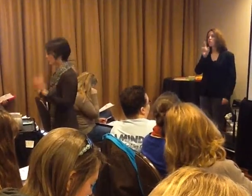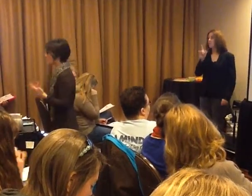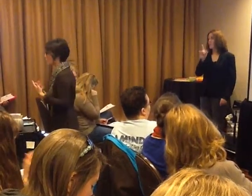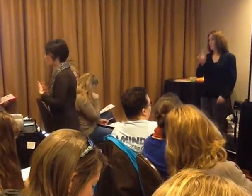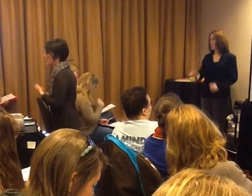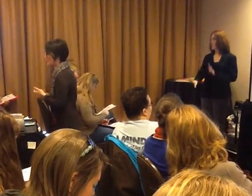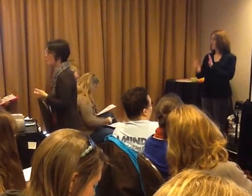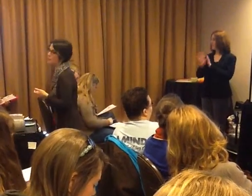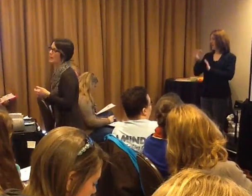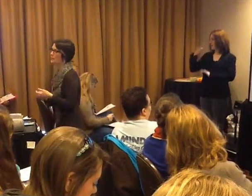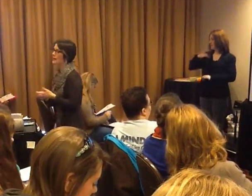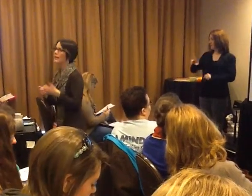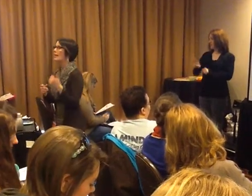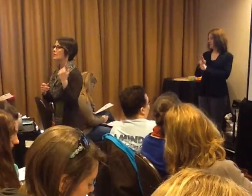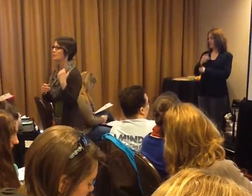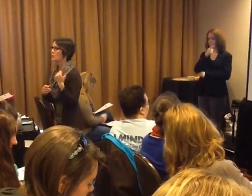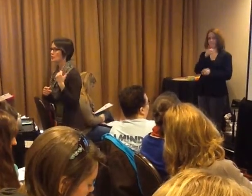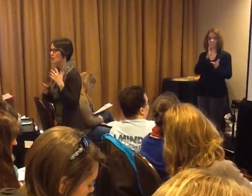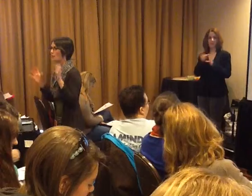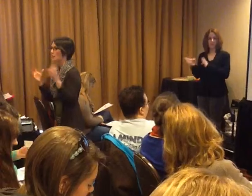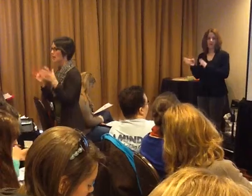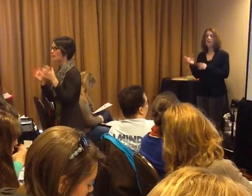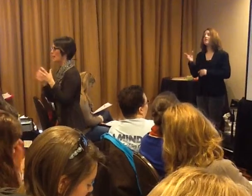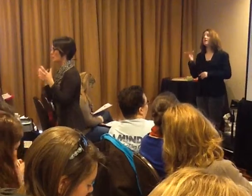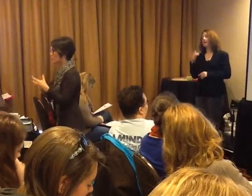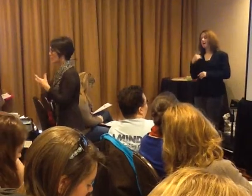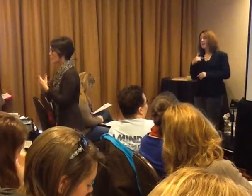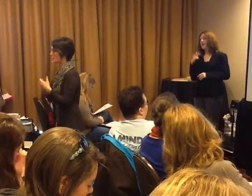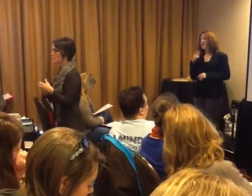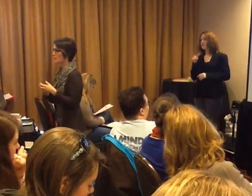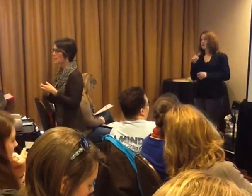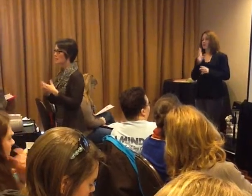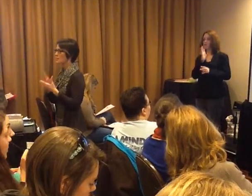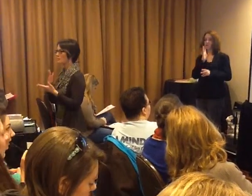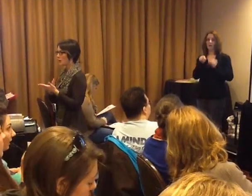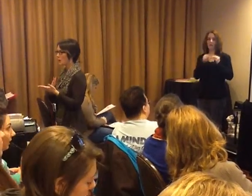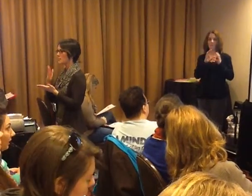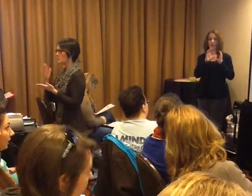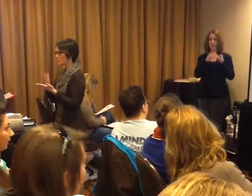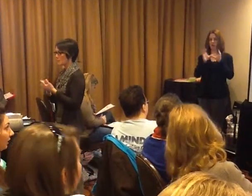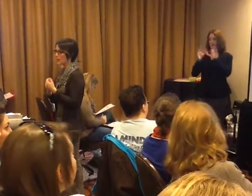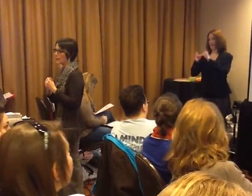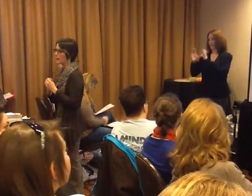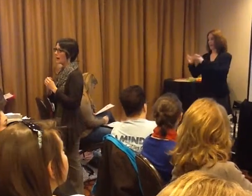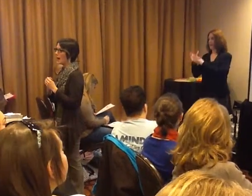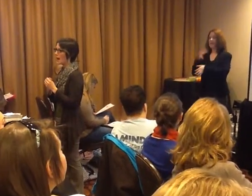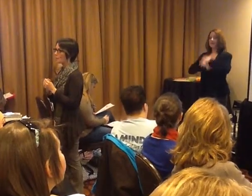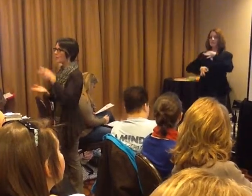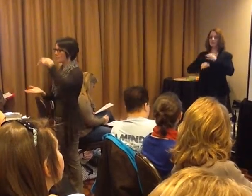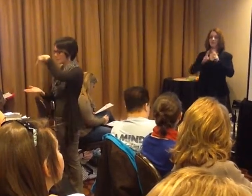found benefit to using the Fairview Method, and so they were talking about kind of that chunking. So instead of some very